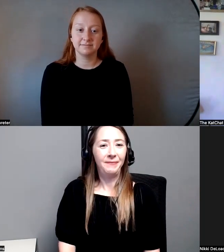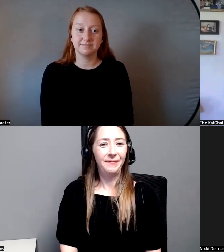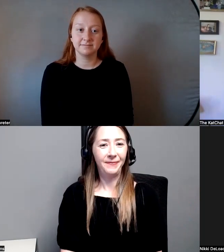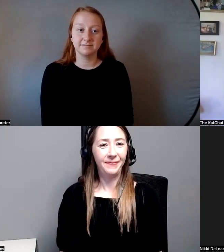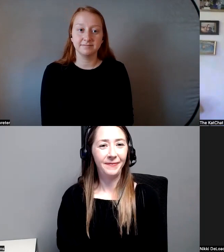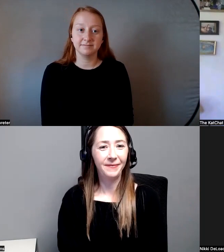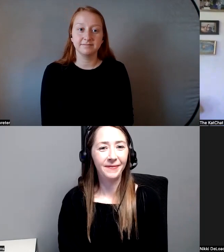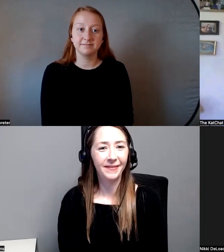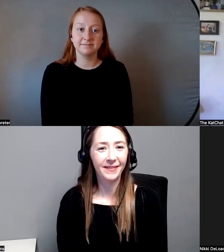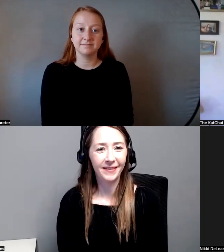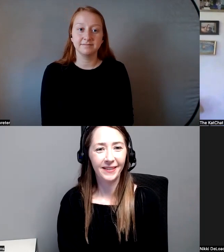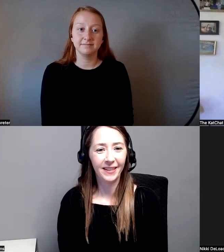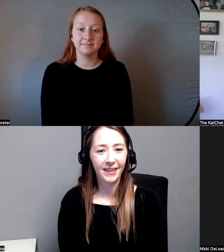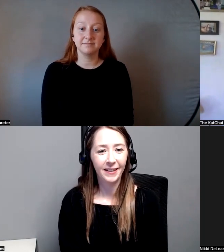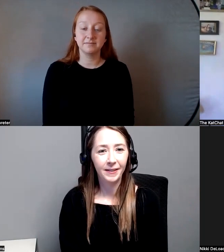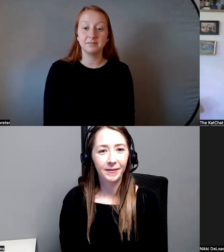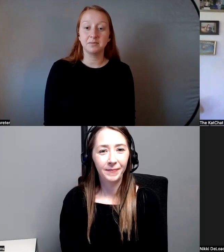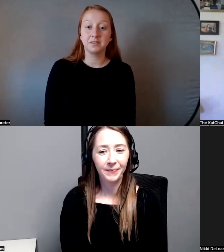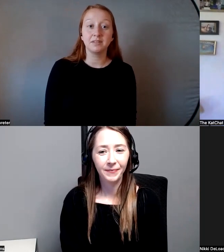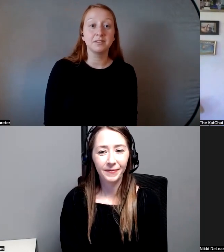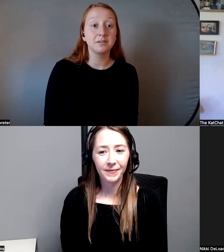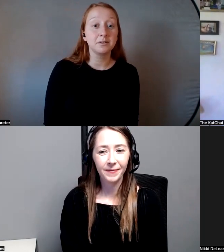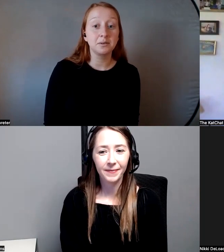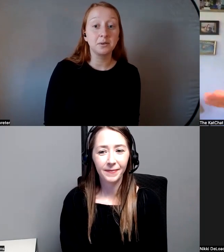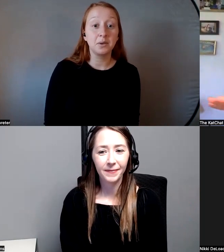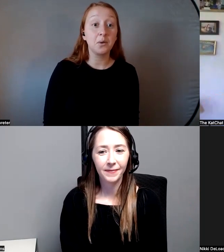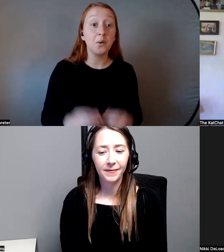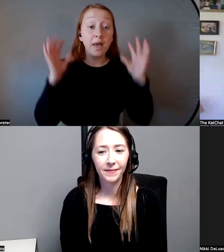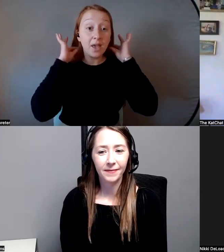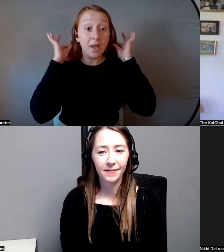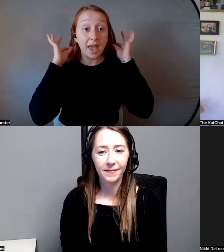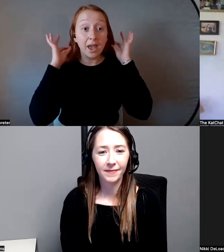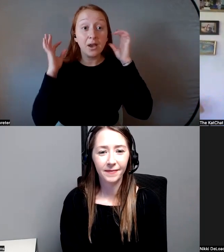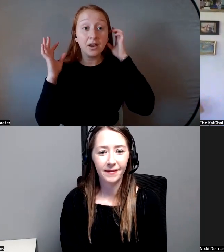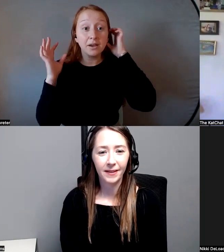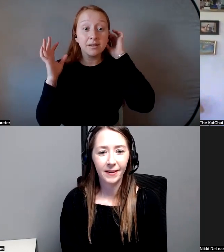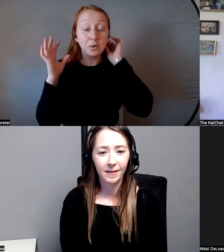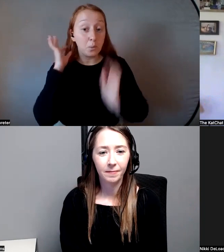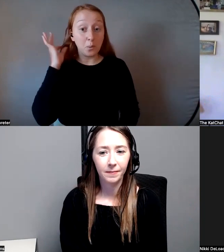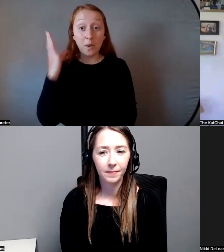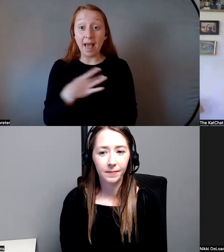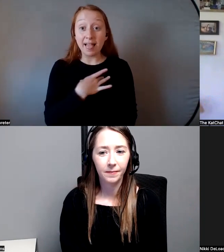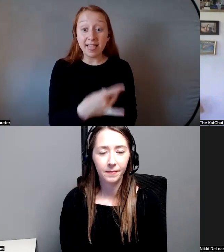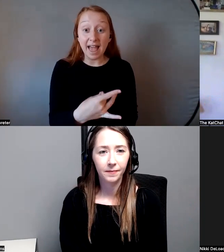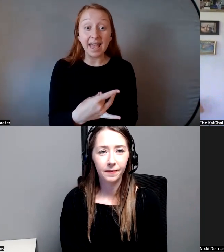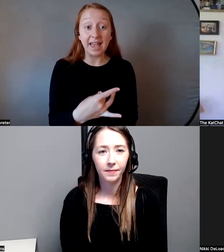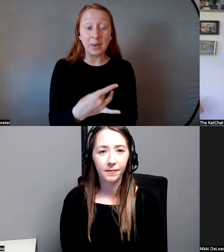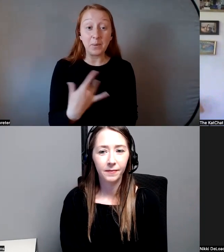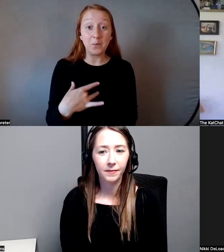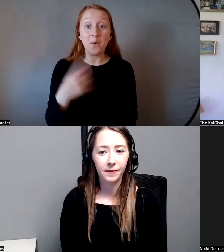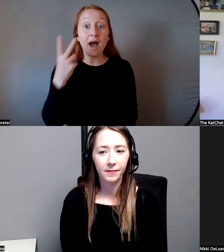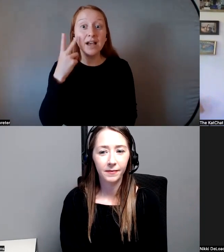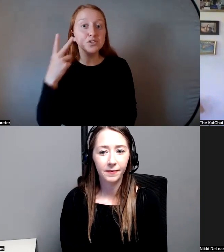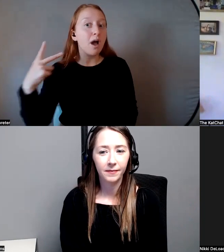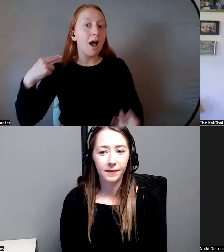I love the new sharp hairdo. I saw pictures of the haircut on the floor. I was like, oh